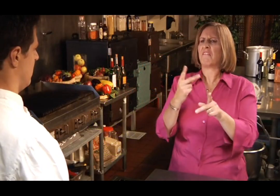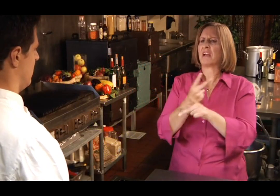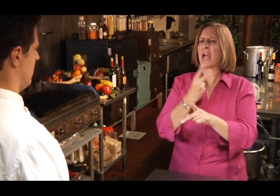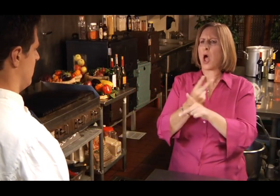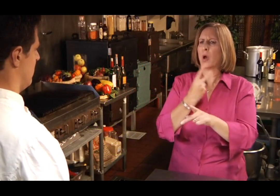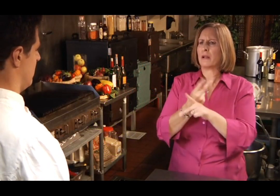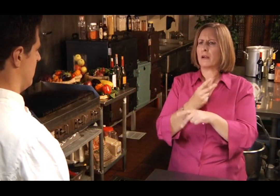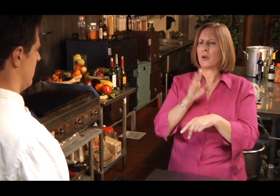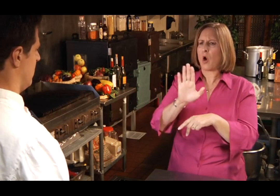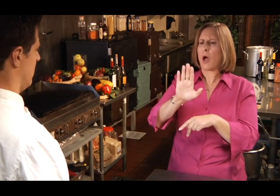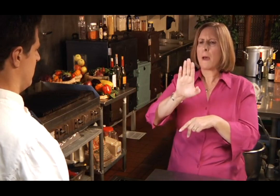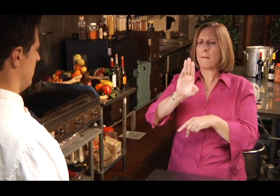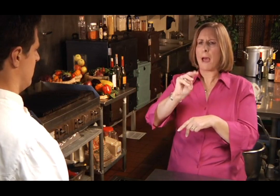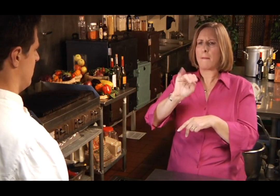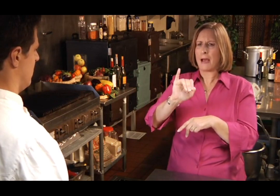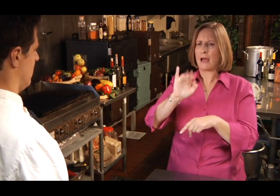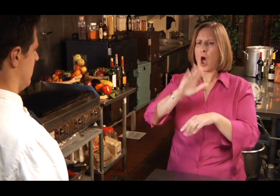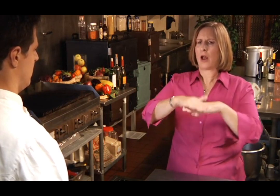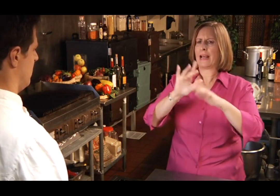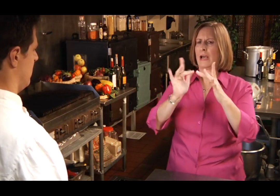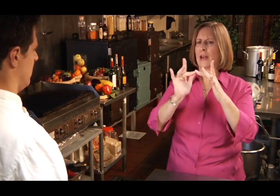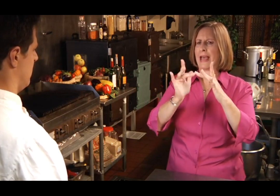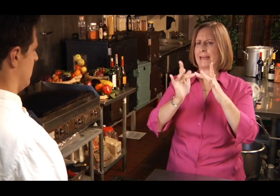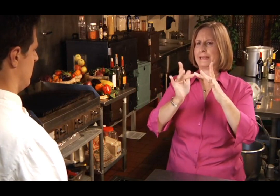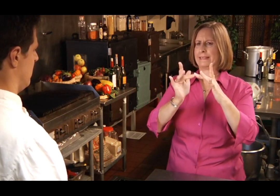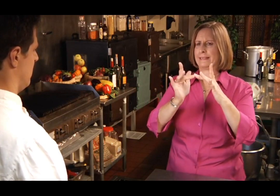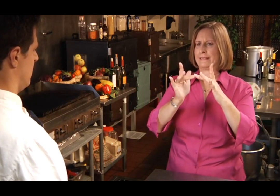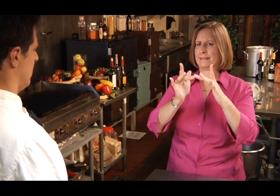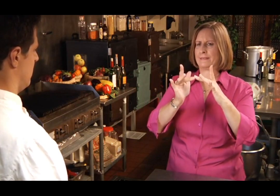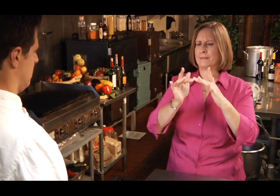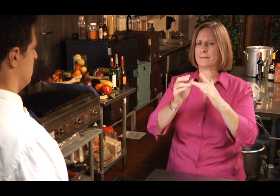You can also calculate your BMI using the internet.